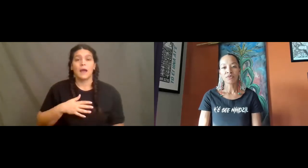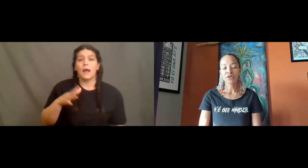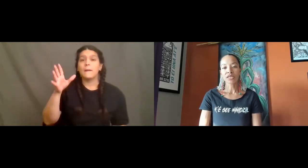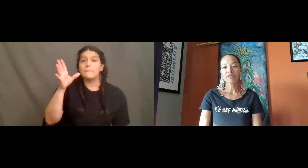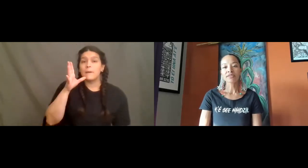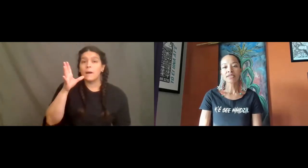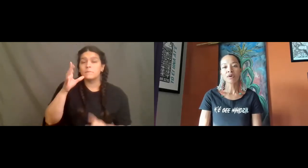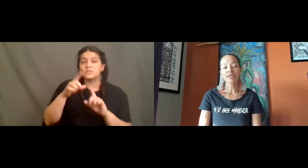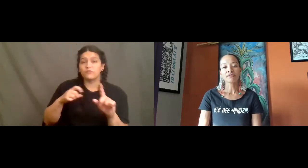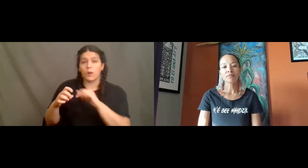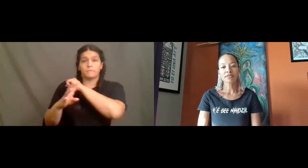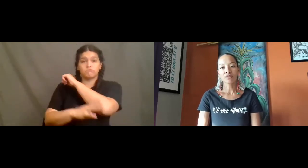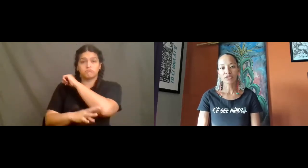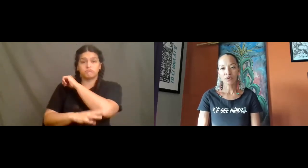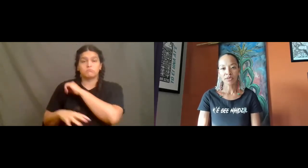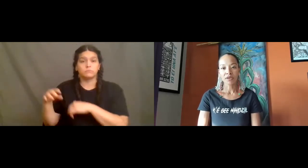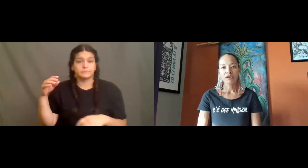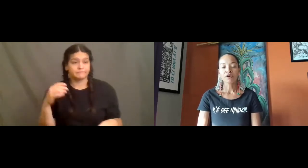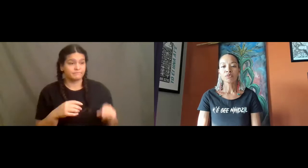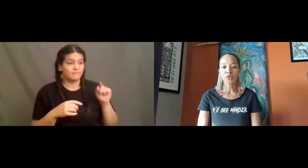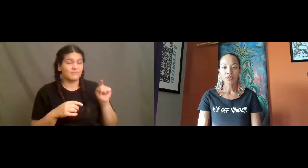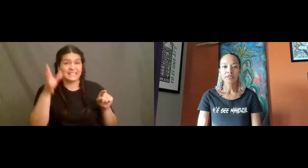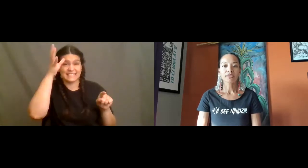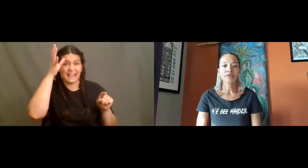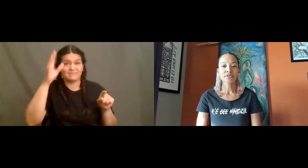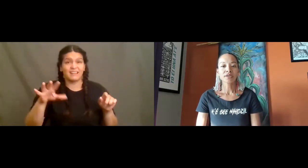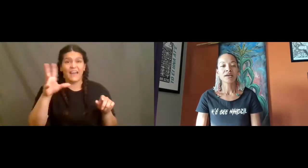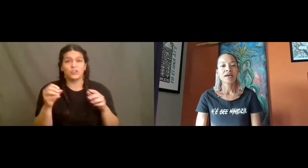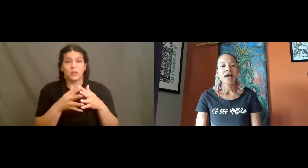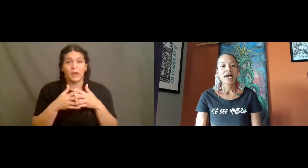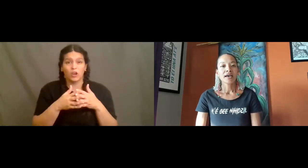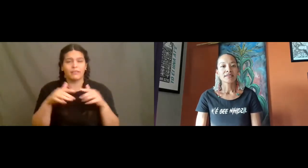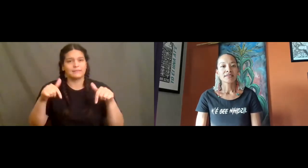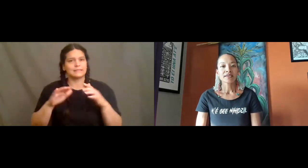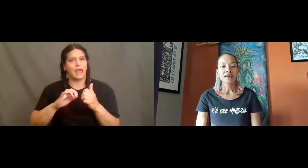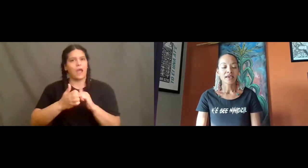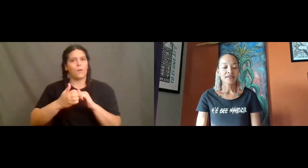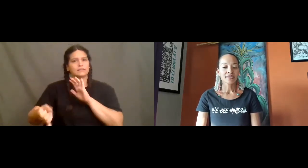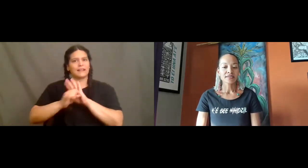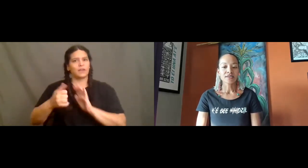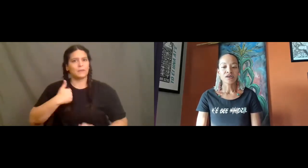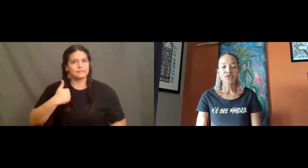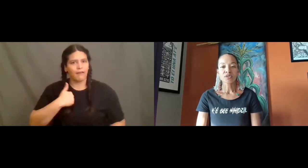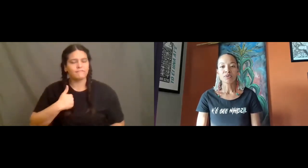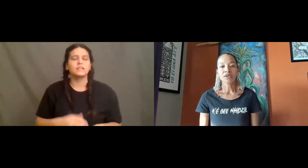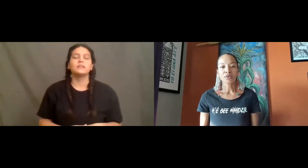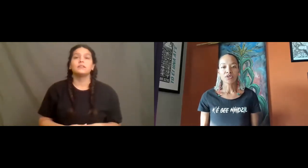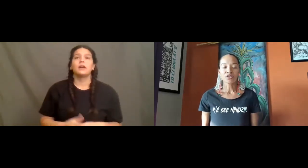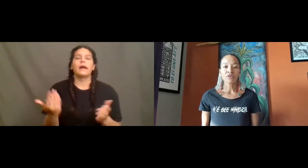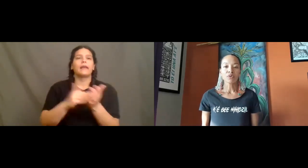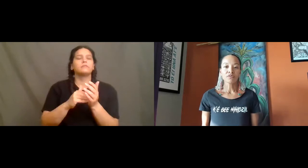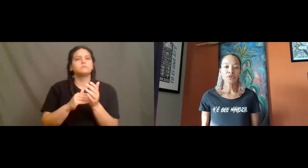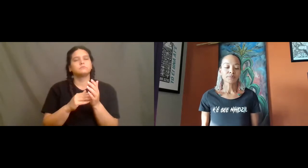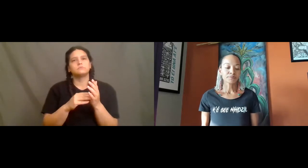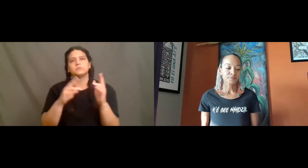African American. And this is how I identify myself as a woman from Loup, Arizona. And again, it is an honor to be here with each and